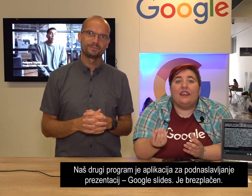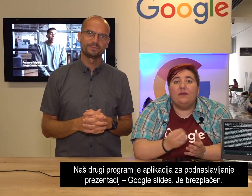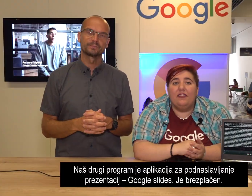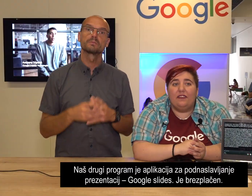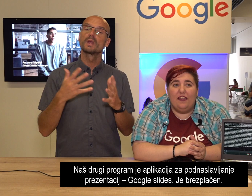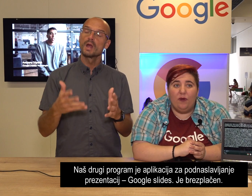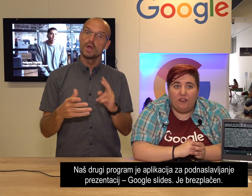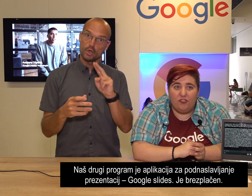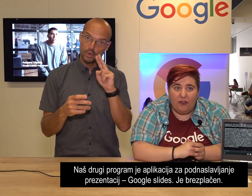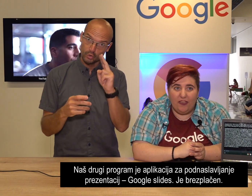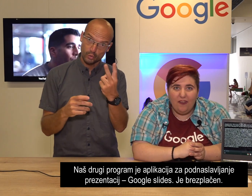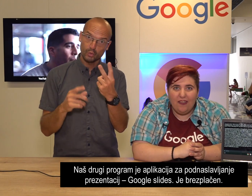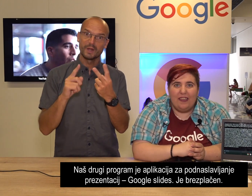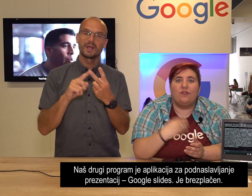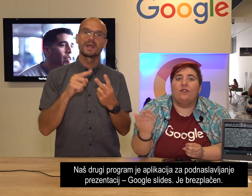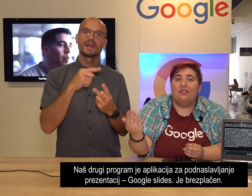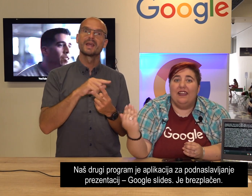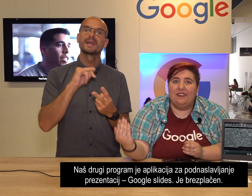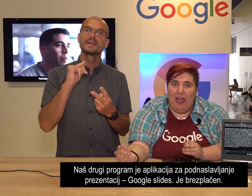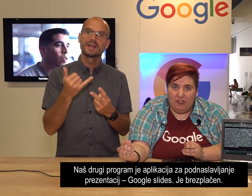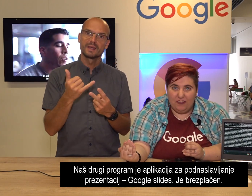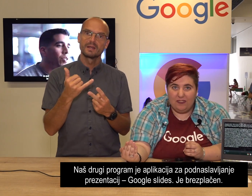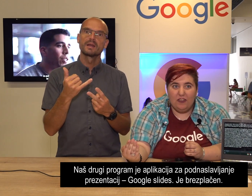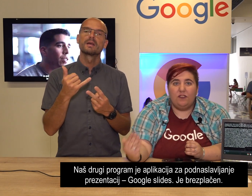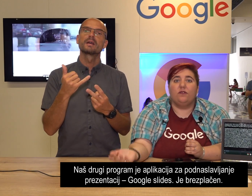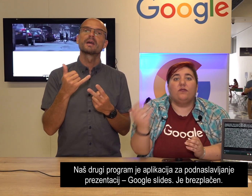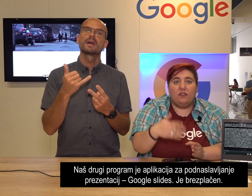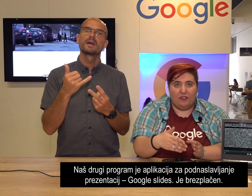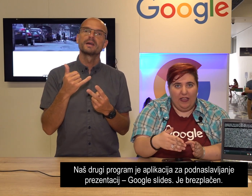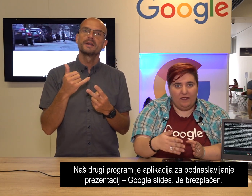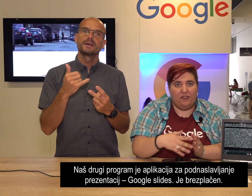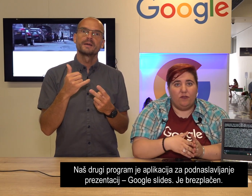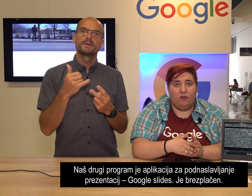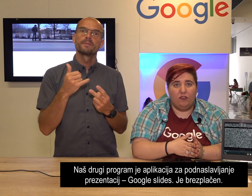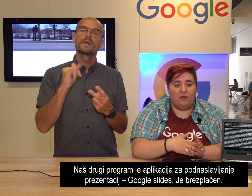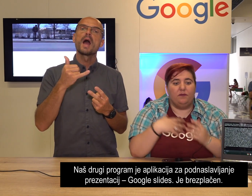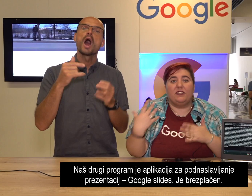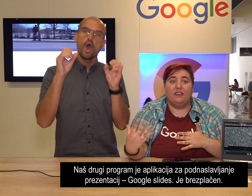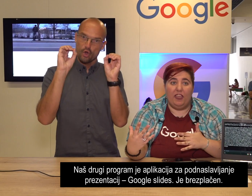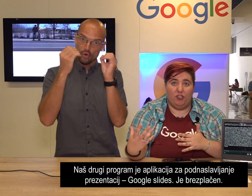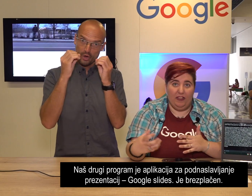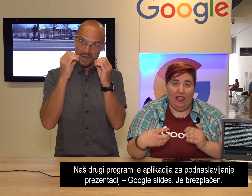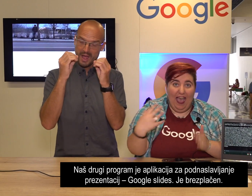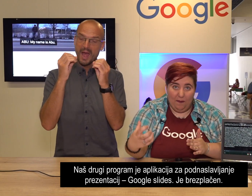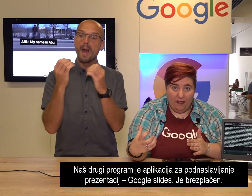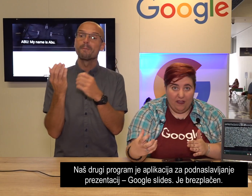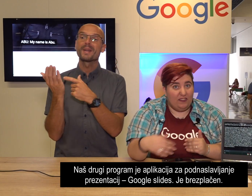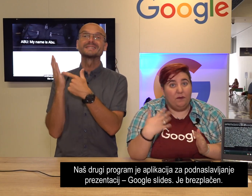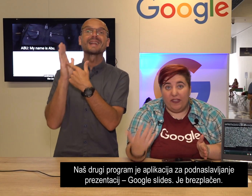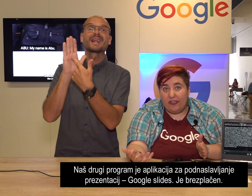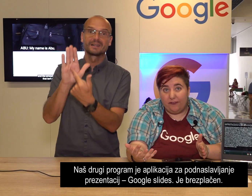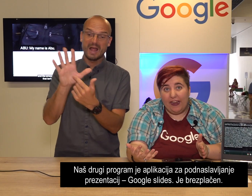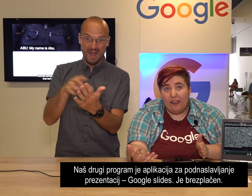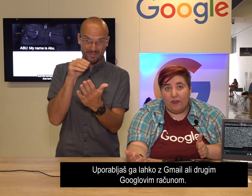The second product that I wanted to show you is Google Slides Captions. So Google Slides is Google's presentation app.